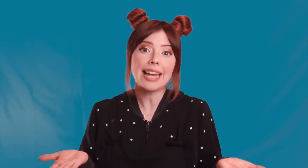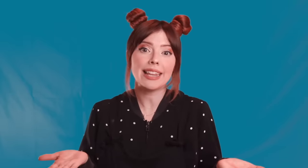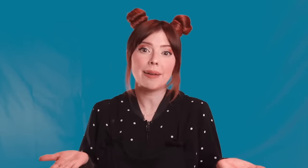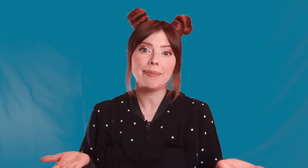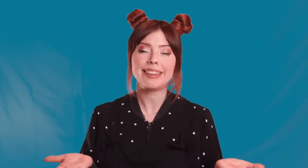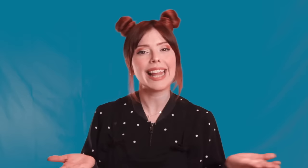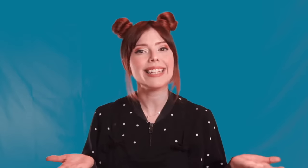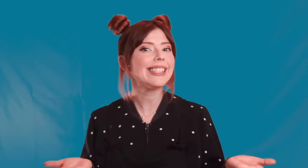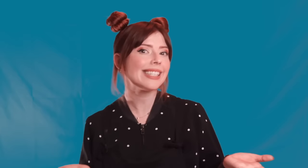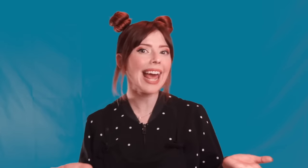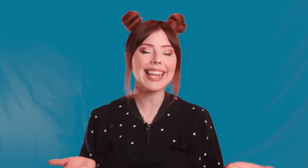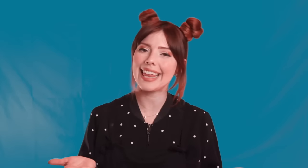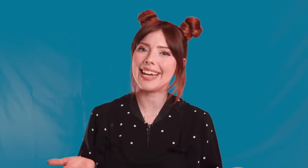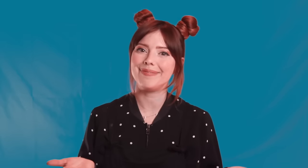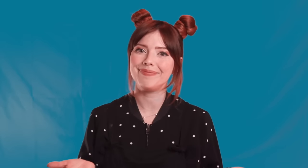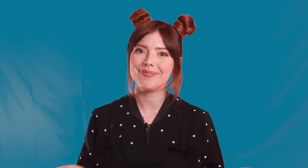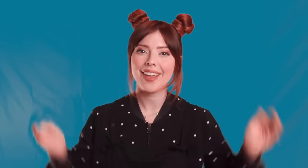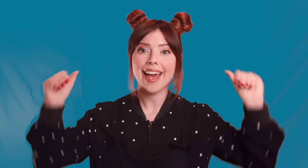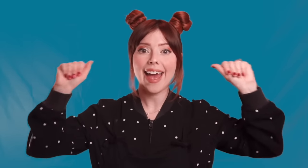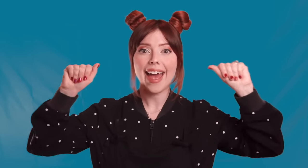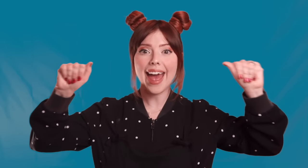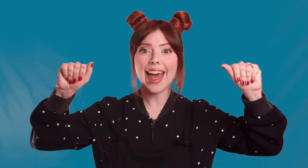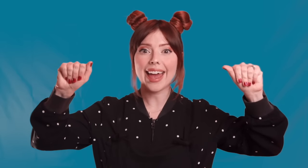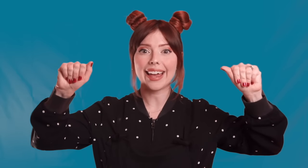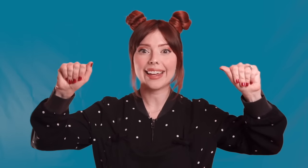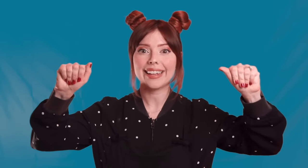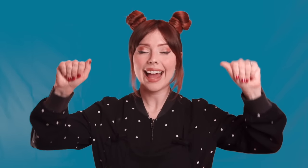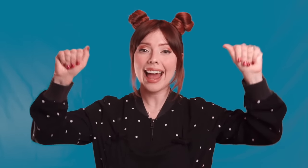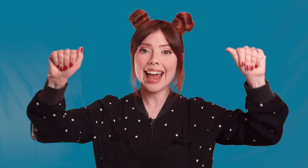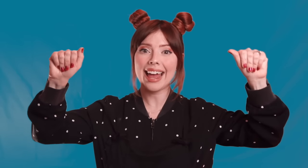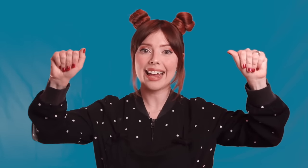them. Let's say them. A, A.